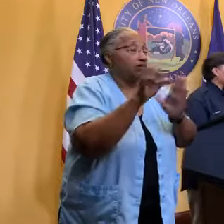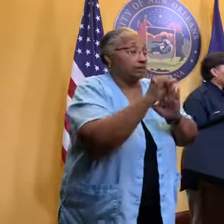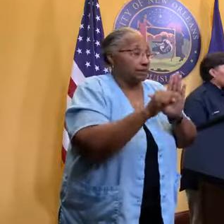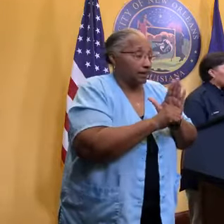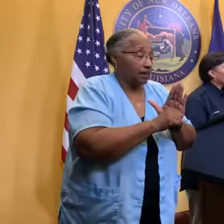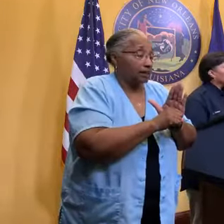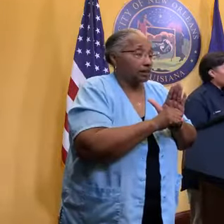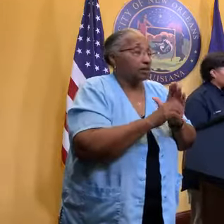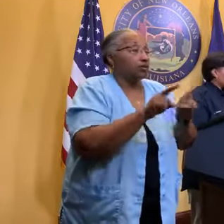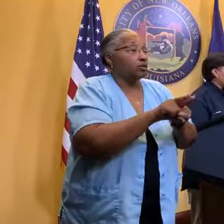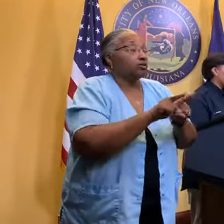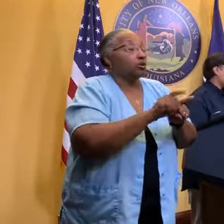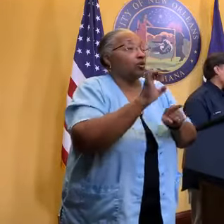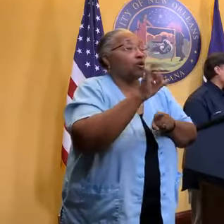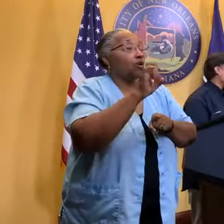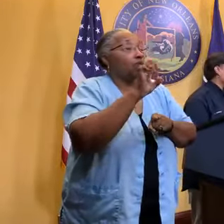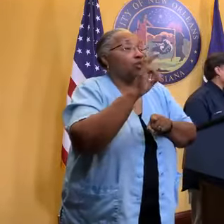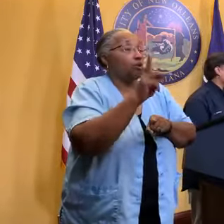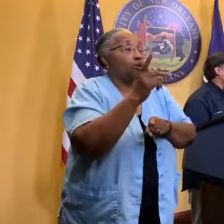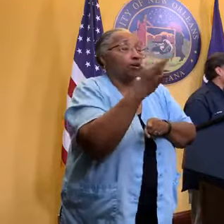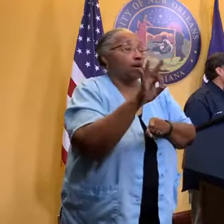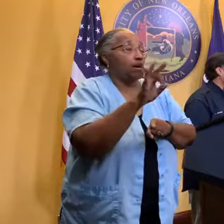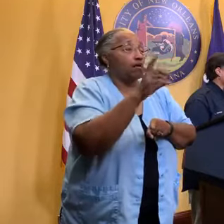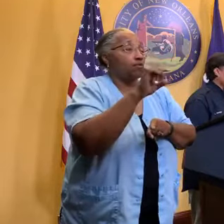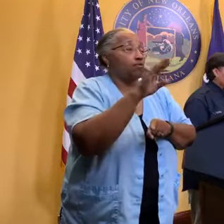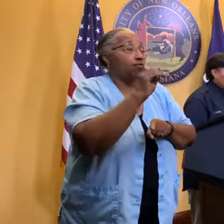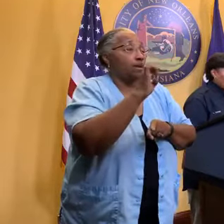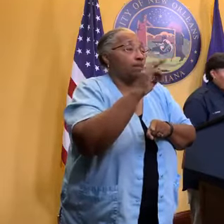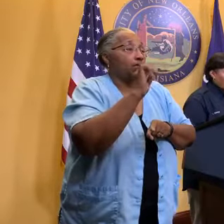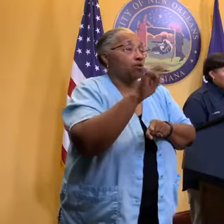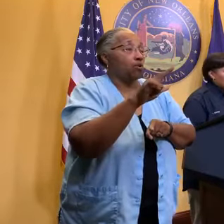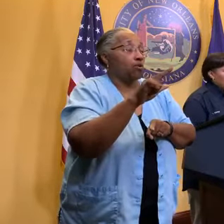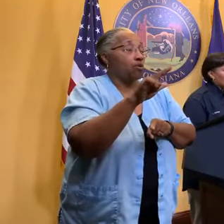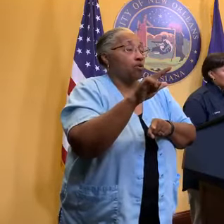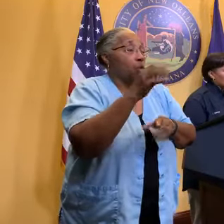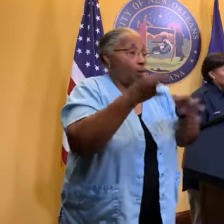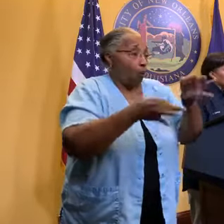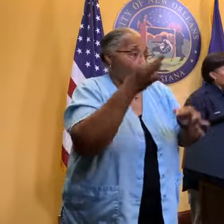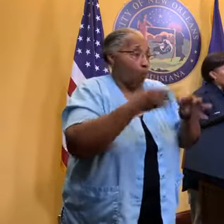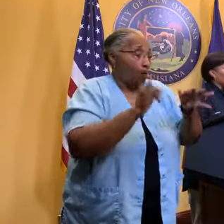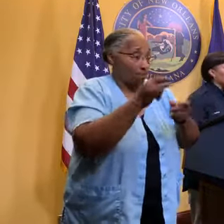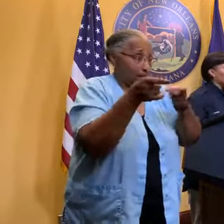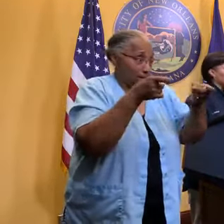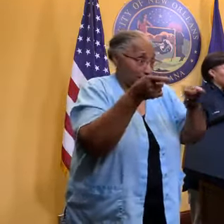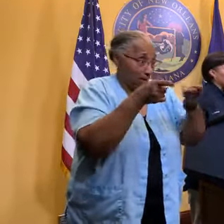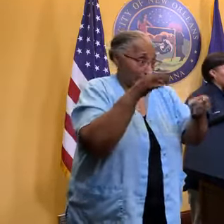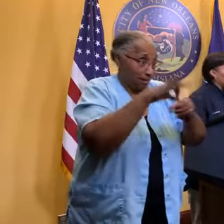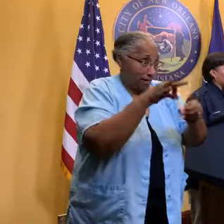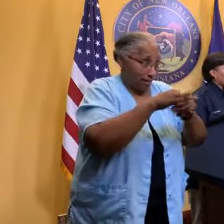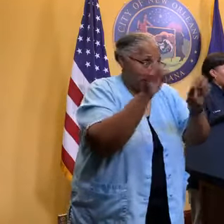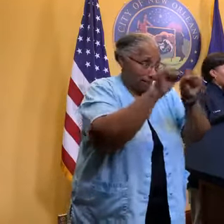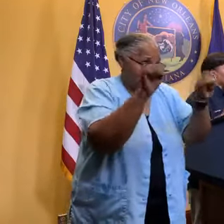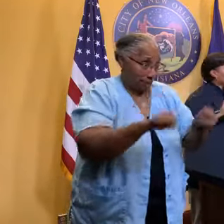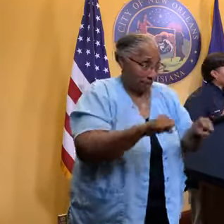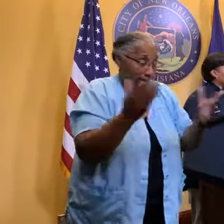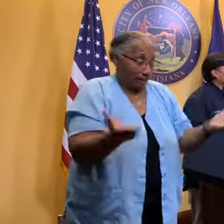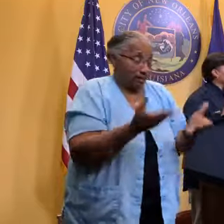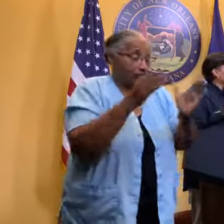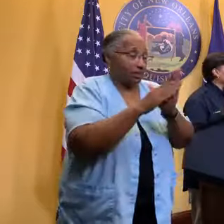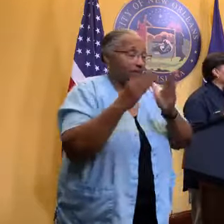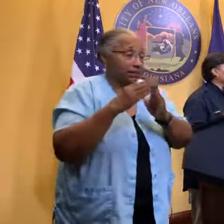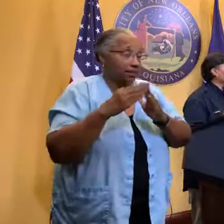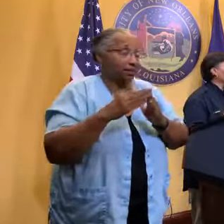court, who manages, as you know, the elections in the city. A part of the outreach this morning was thinking about an